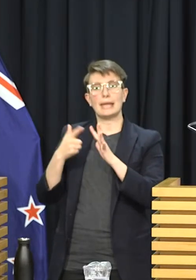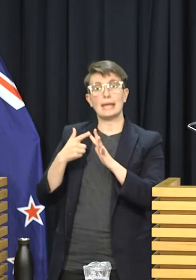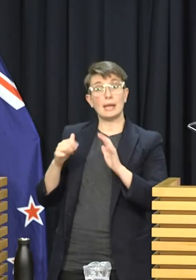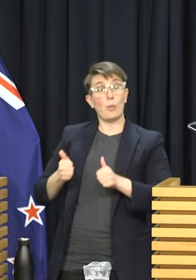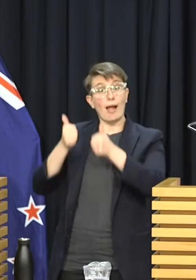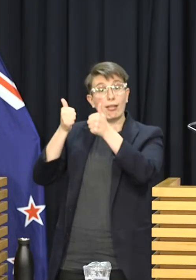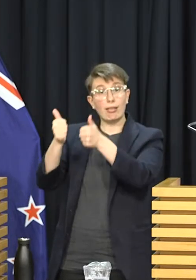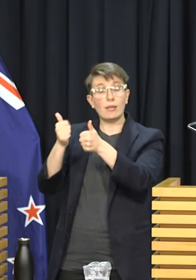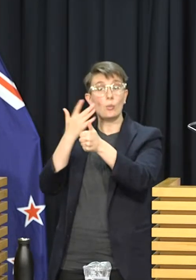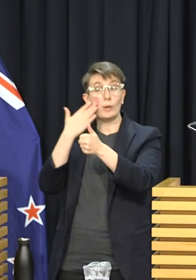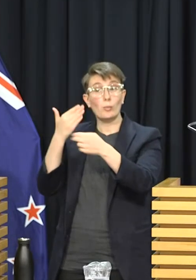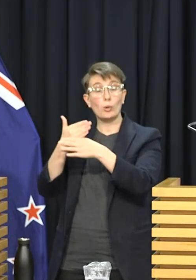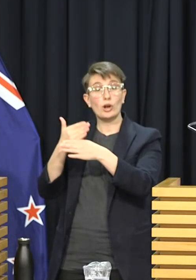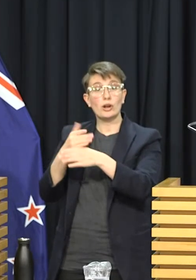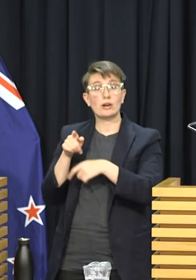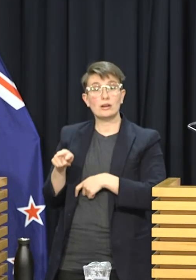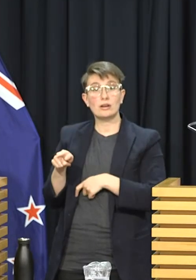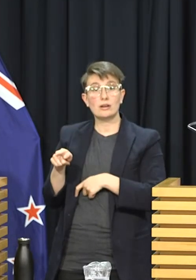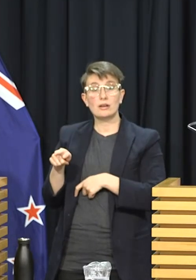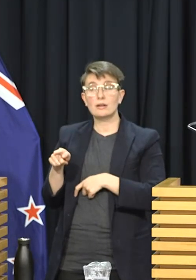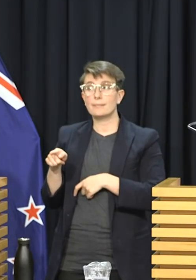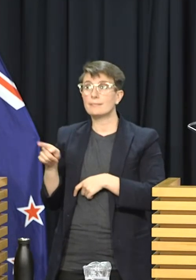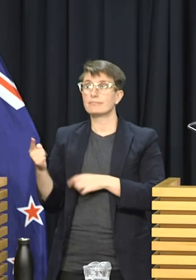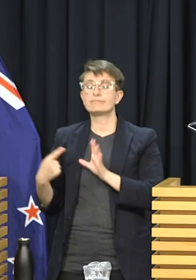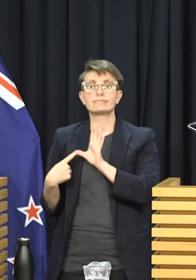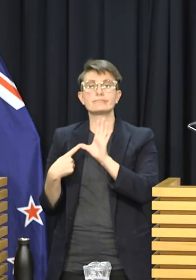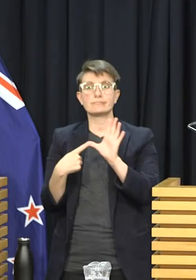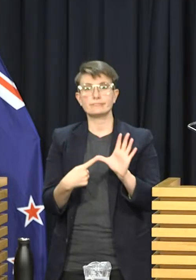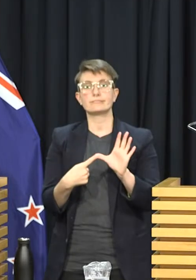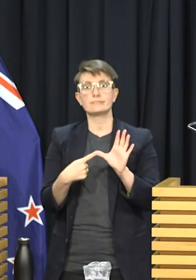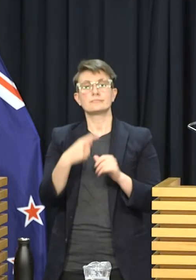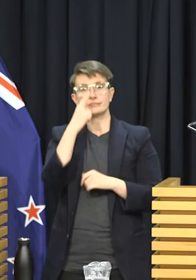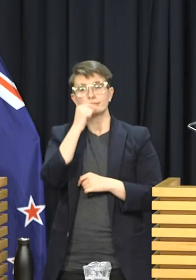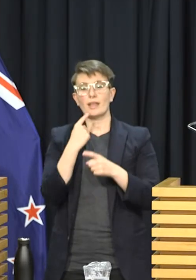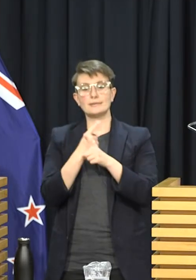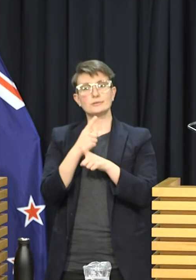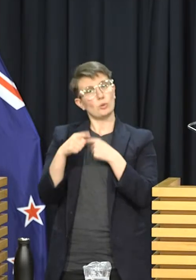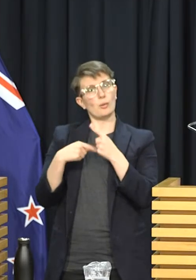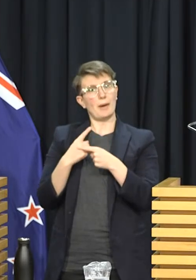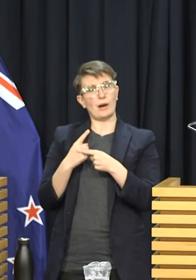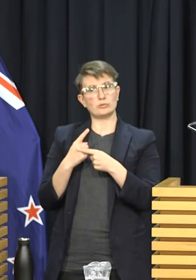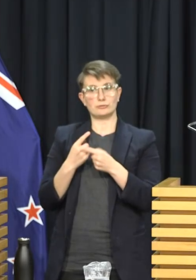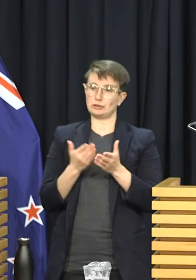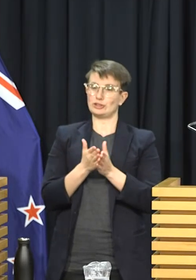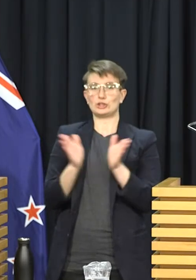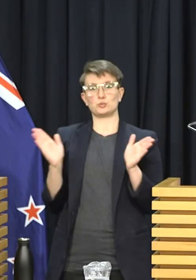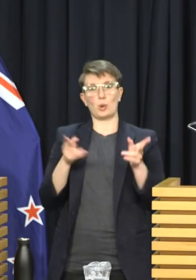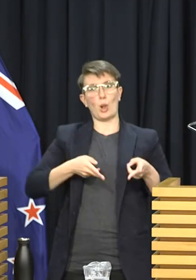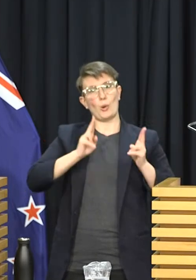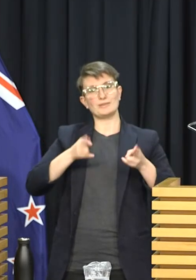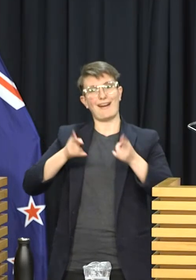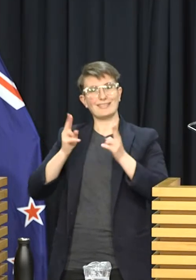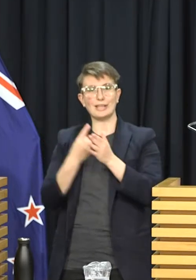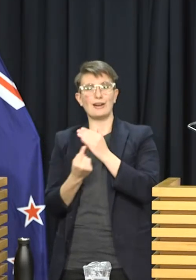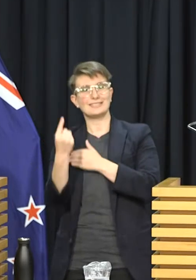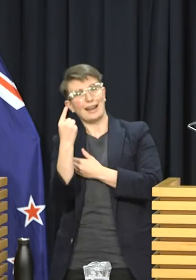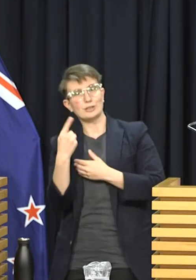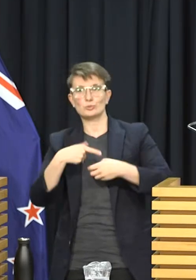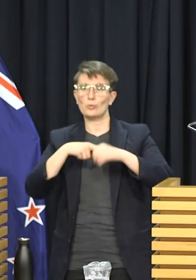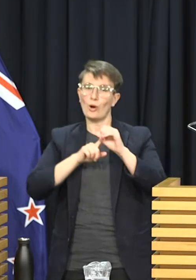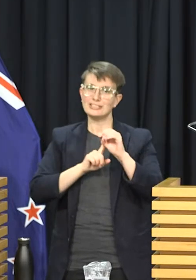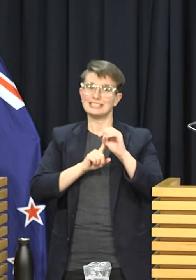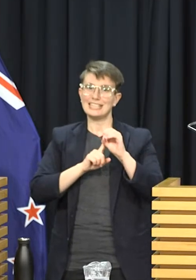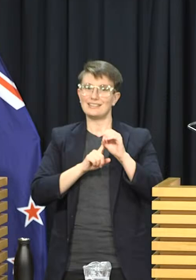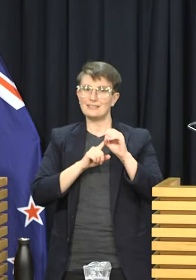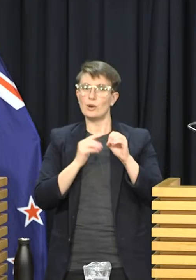make an observation around MIQ facilities in general first, and then the specific case investigation. We